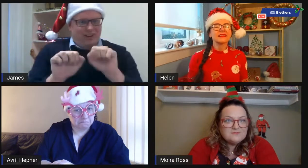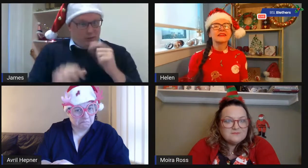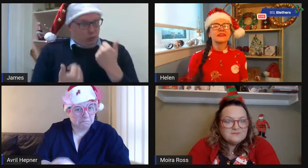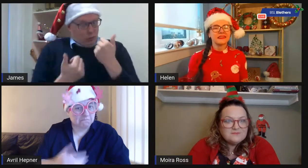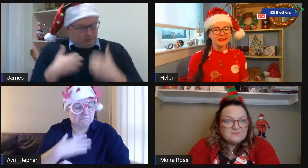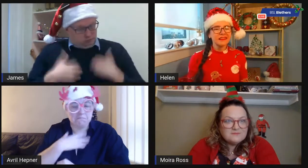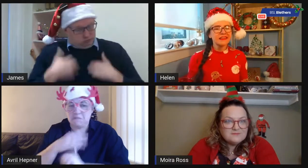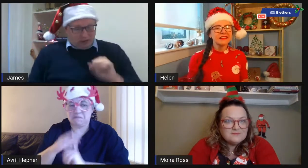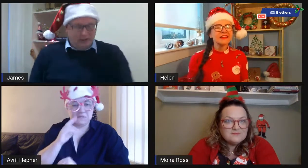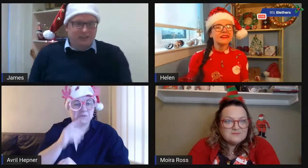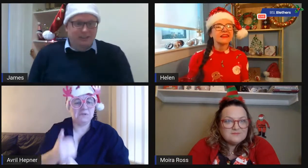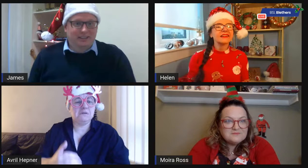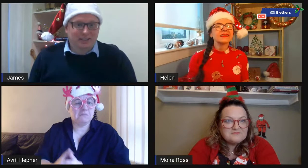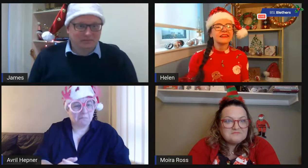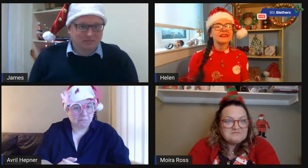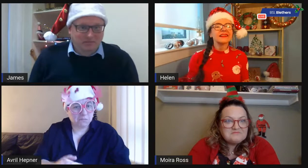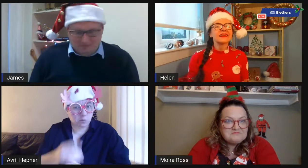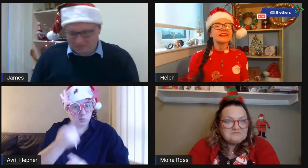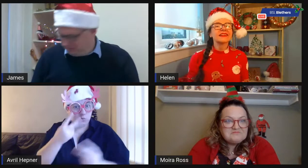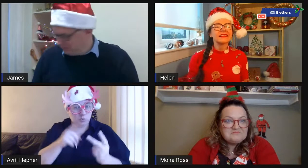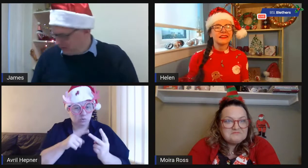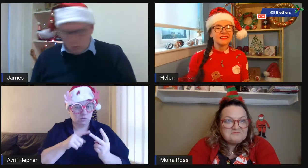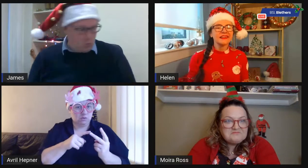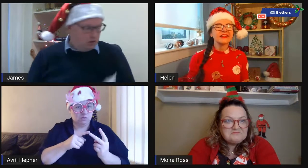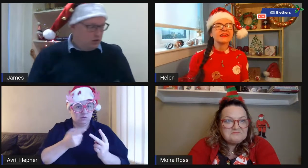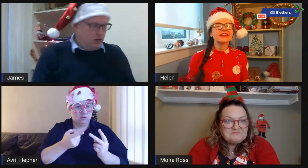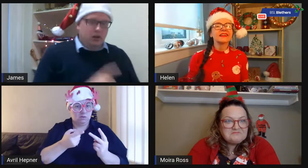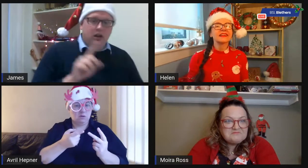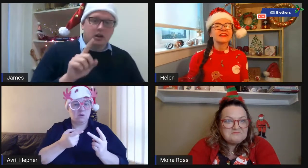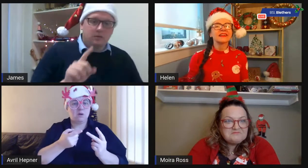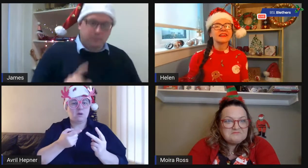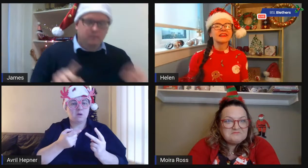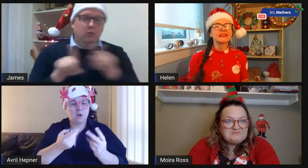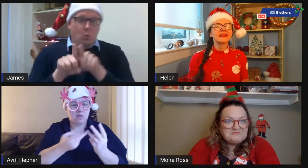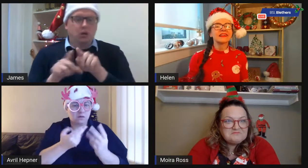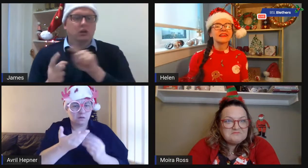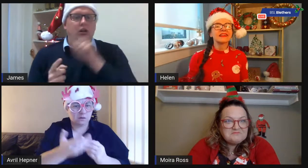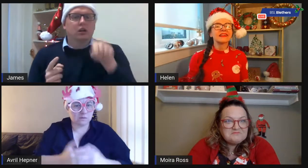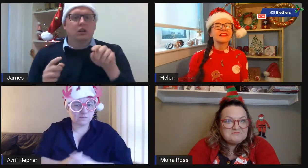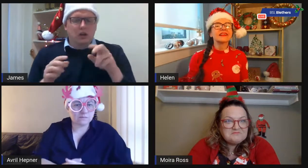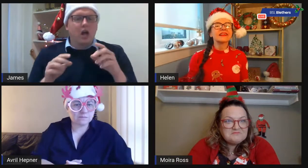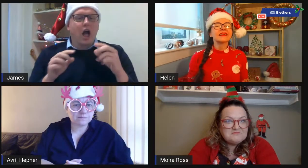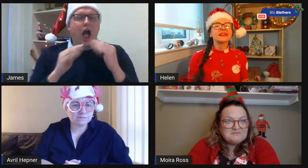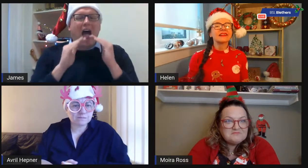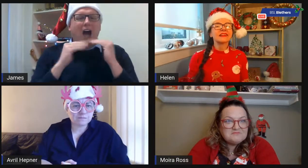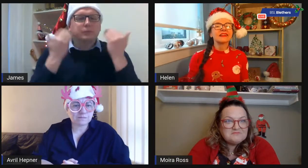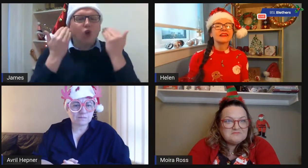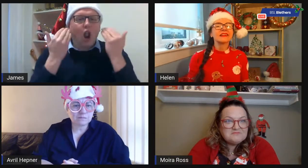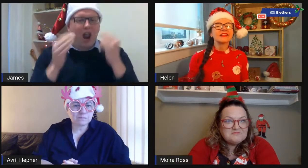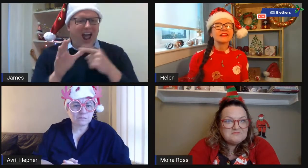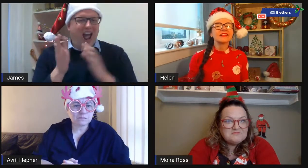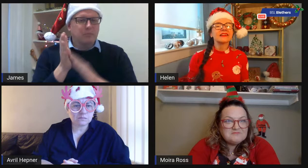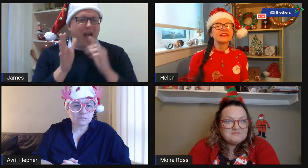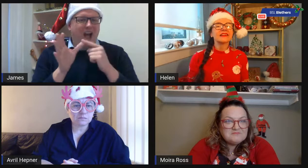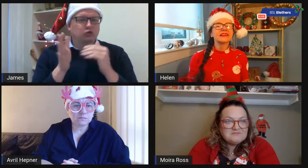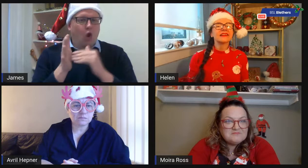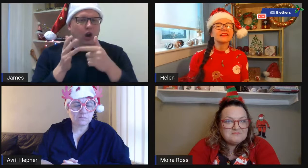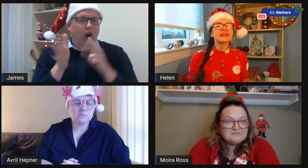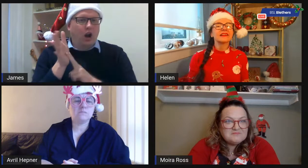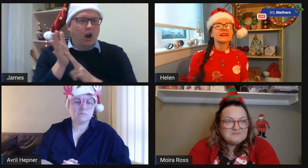program. It's about life as it might have been when witches and demons and things were there. It's Oh, I've fantastic. not seen it. I've not seen